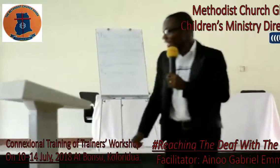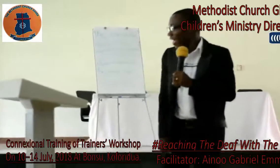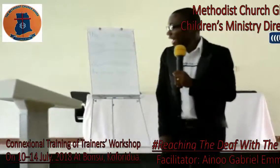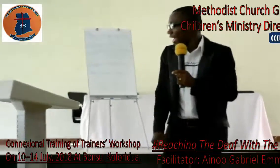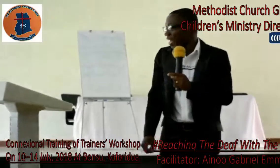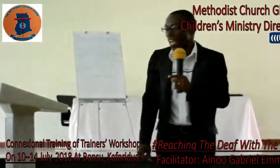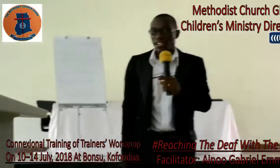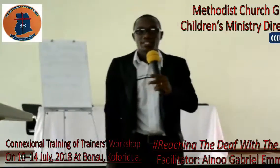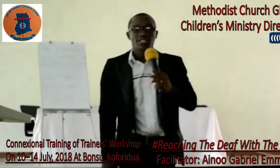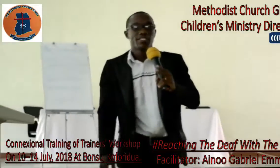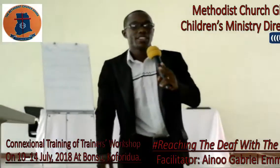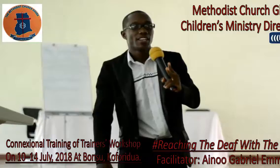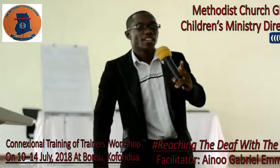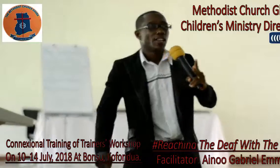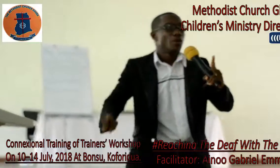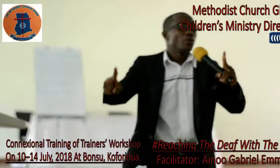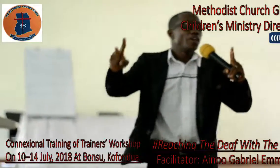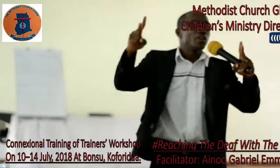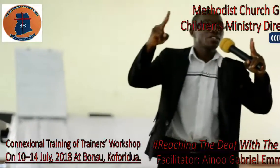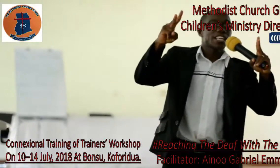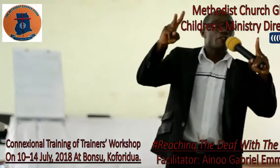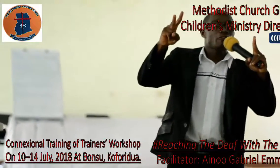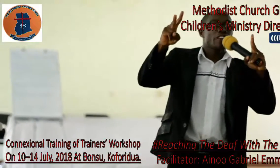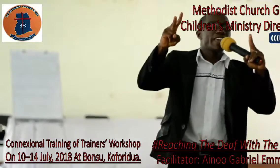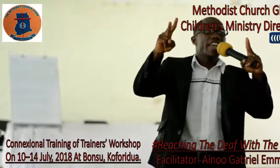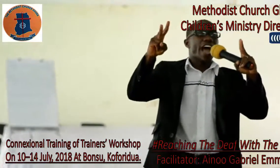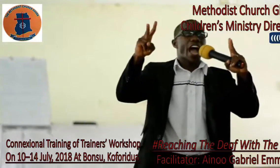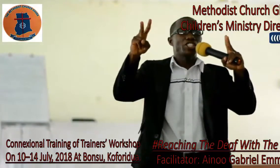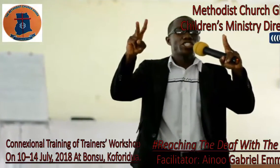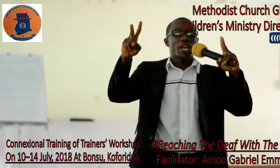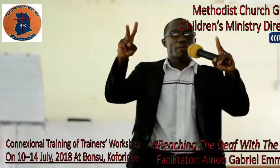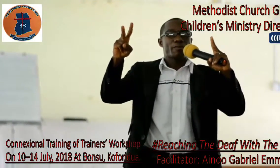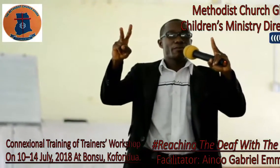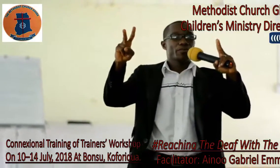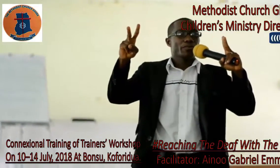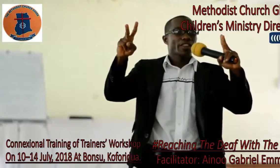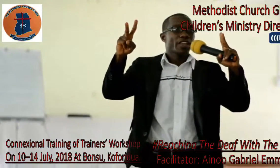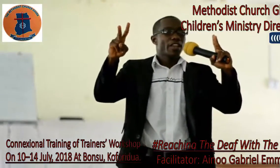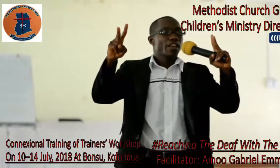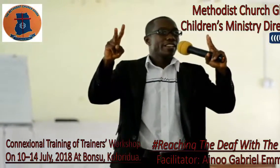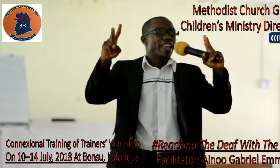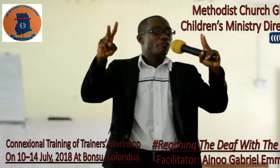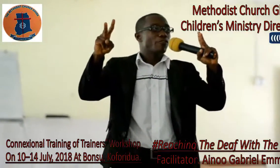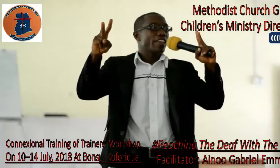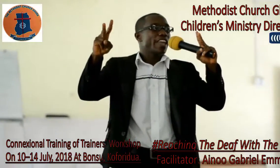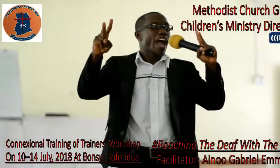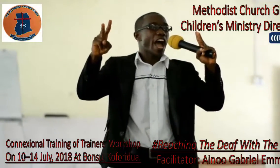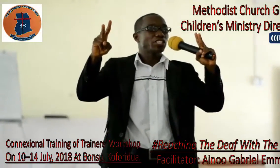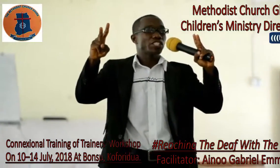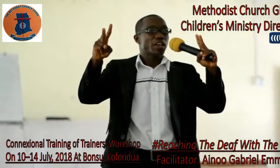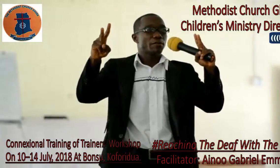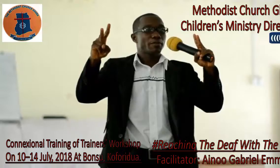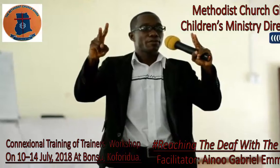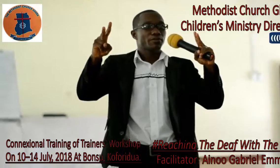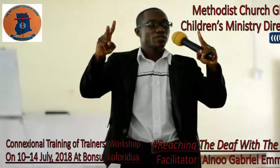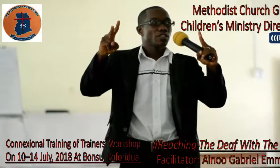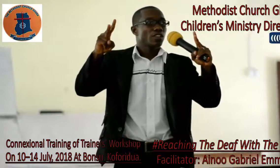Tomorrow. And then we use the V handshake. The V handshake